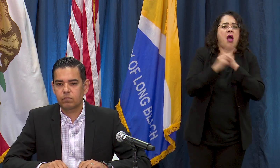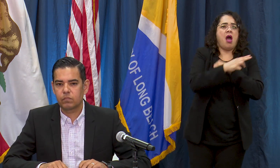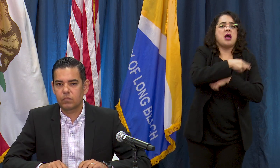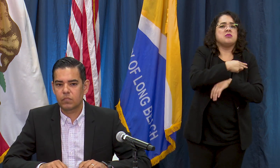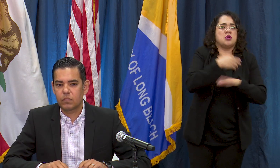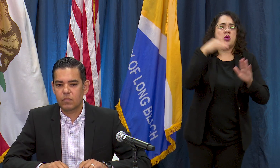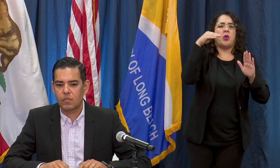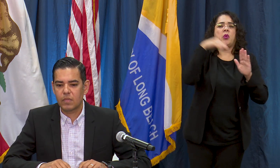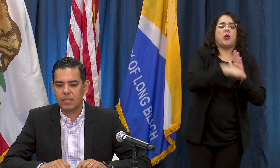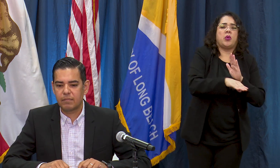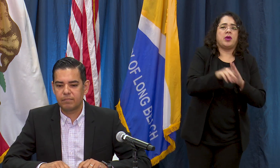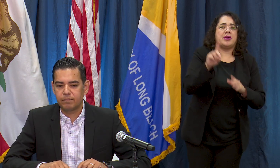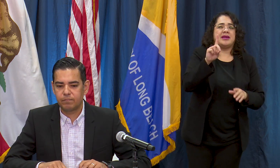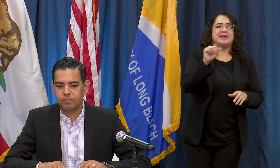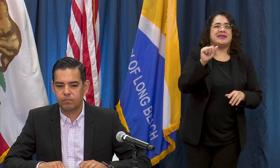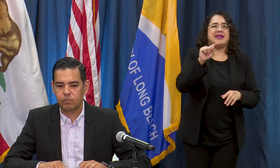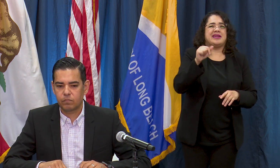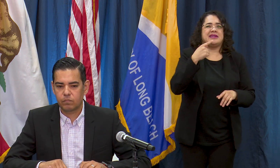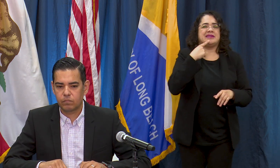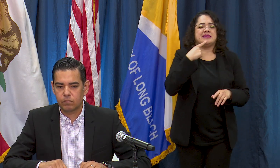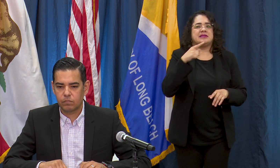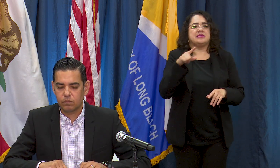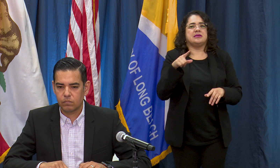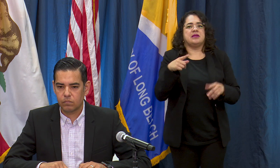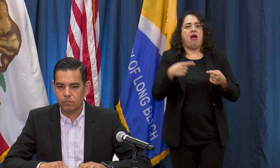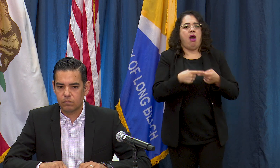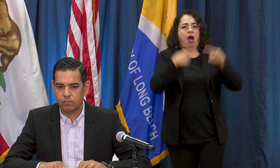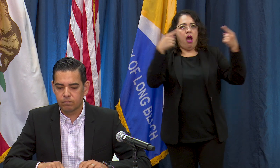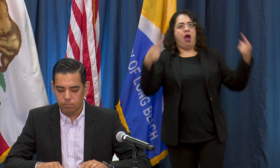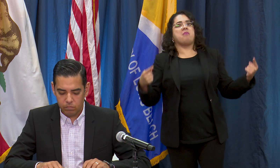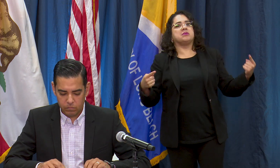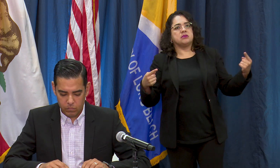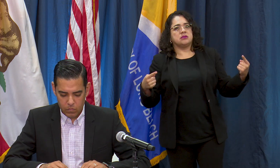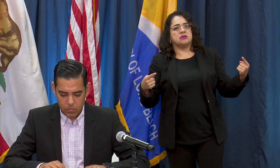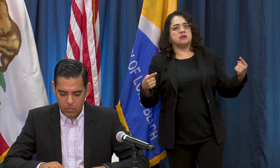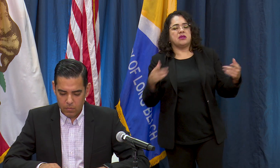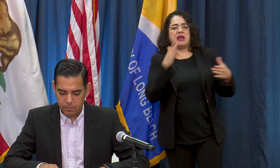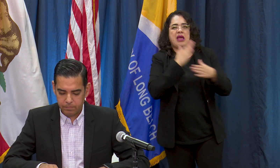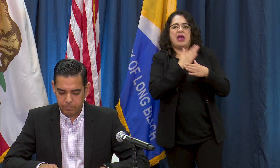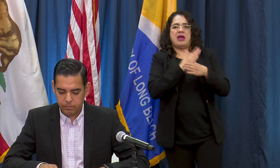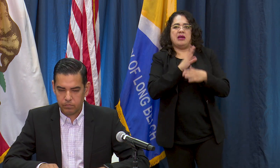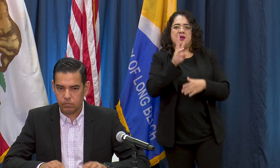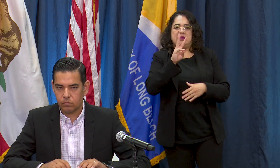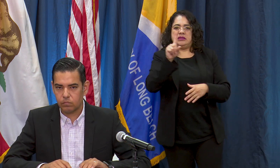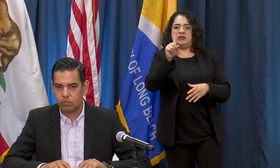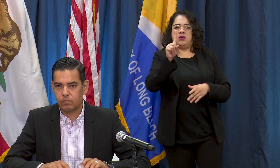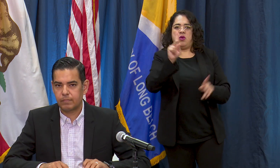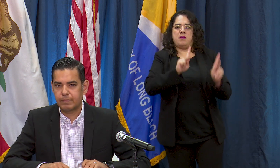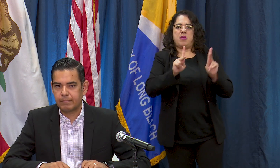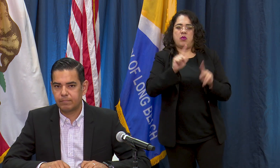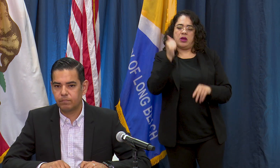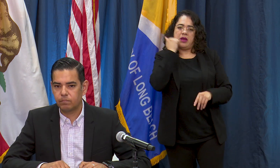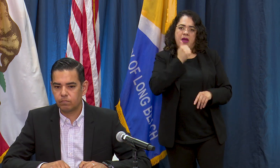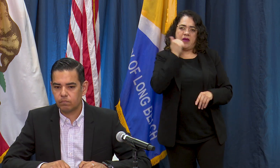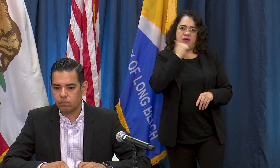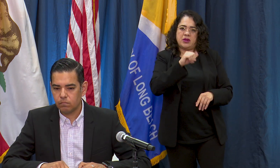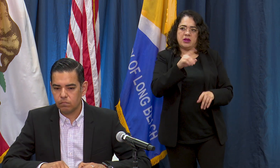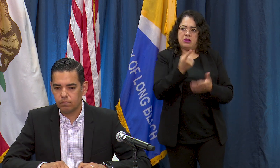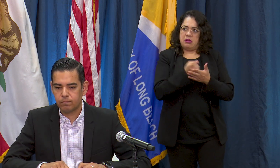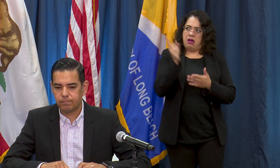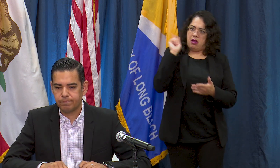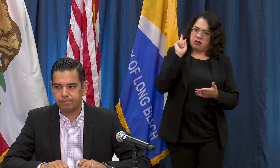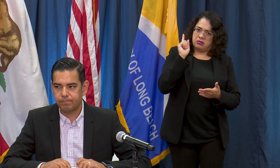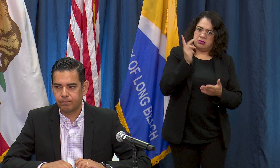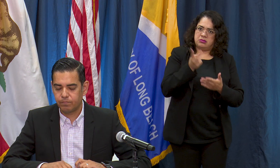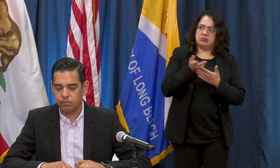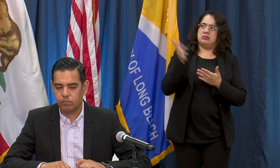data on the dashboard shows Long Beach is actually the opposite. We had like an average of 61 people per day in the hospital last week.